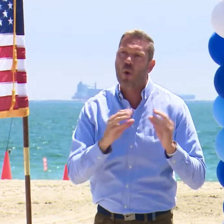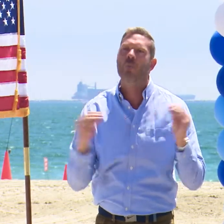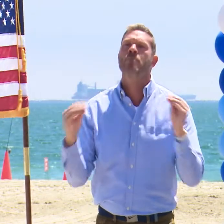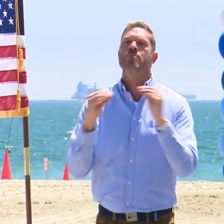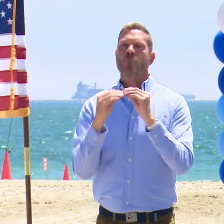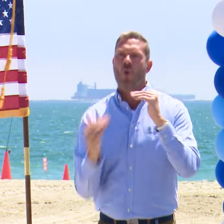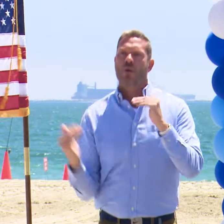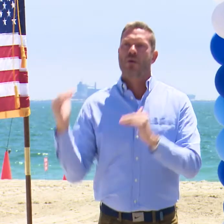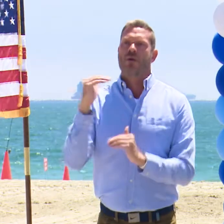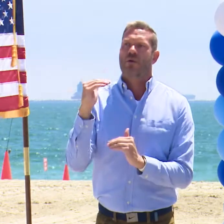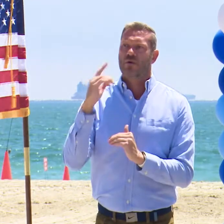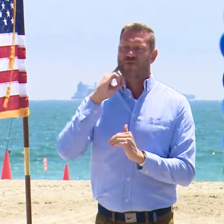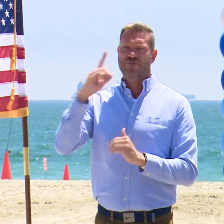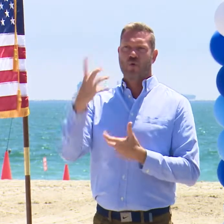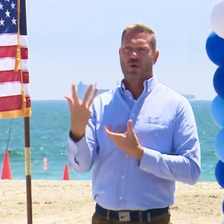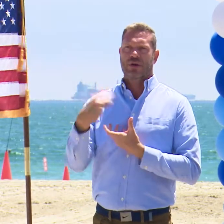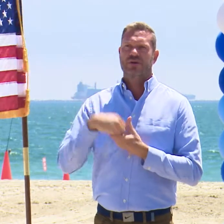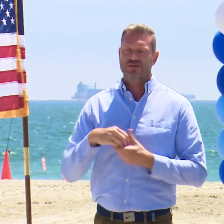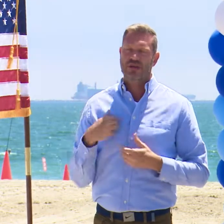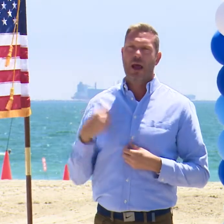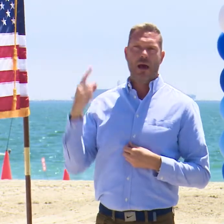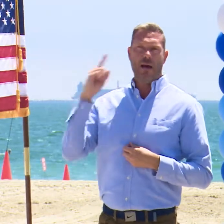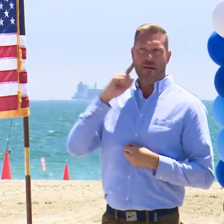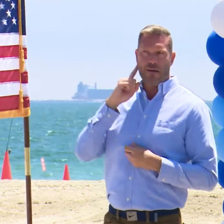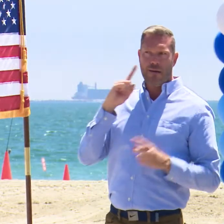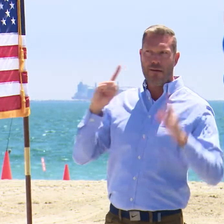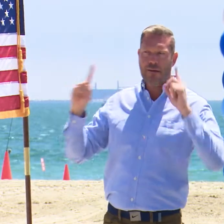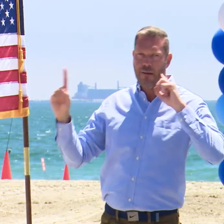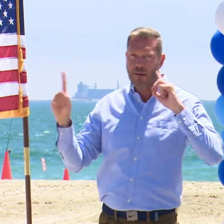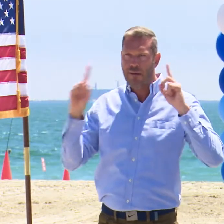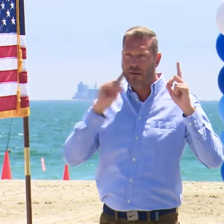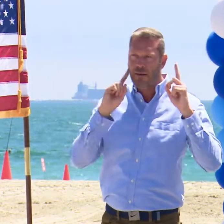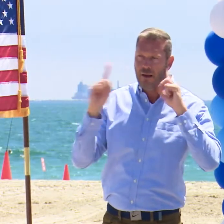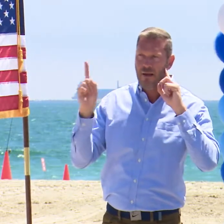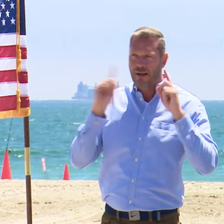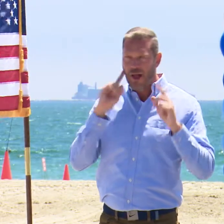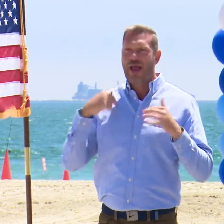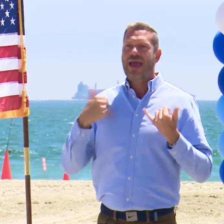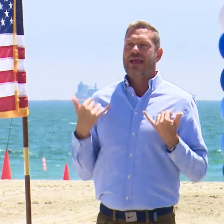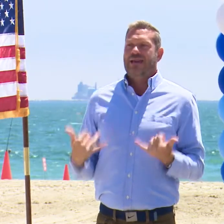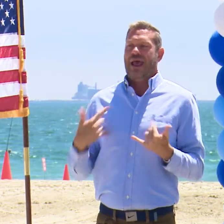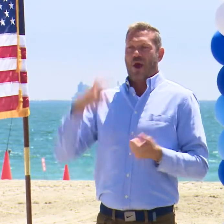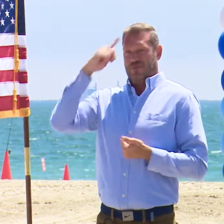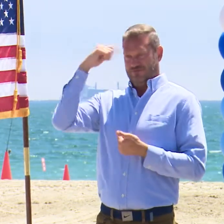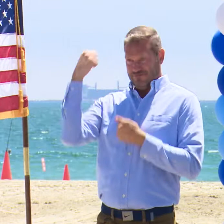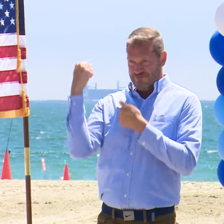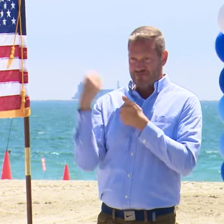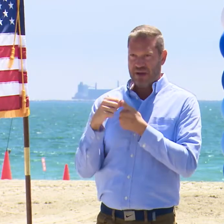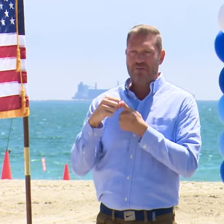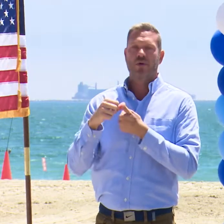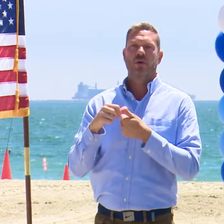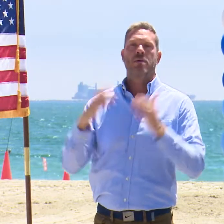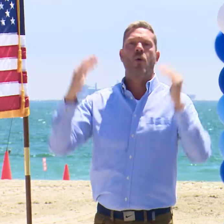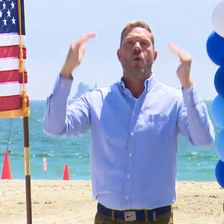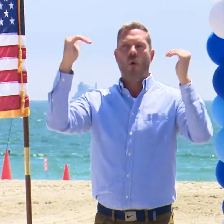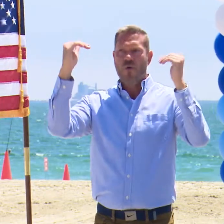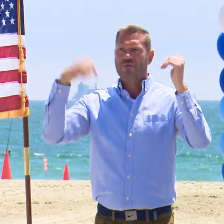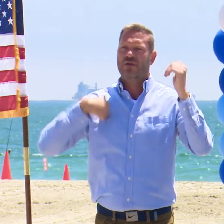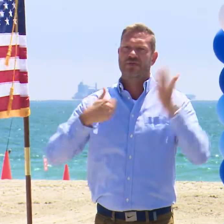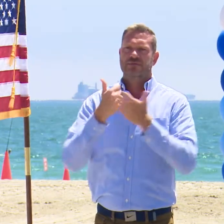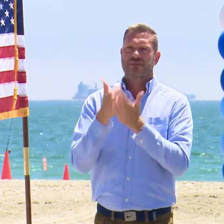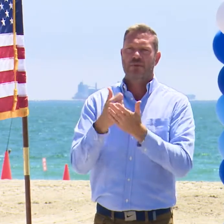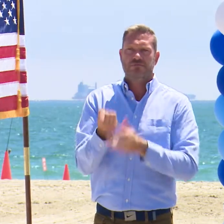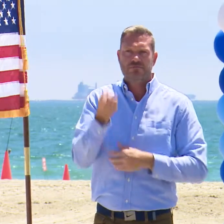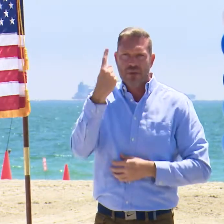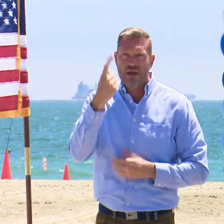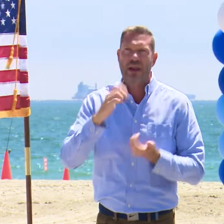again, and I'm remembering it as much as I can. So I hope this shows another example of how Public Works, Parks and Rec, and